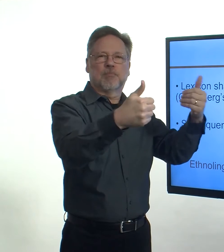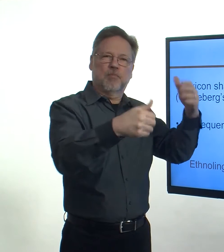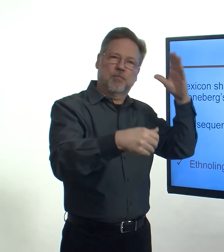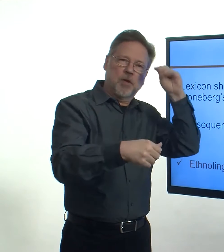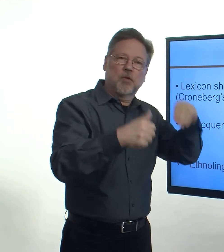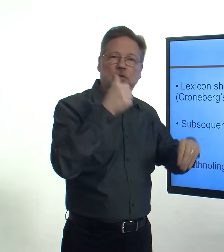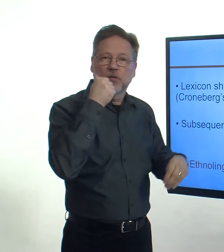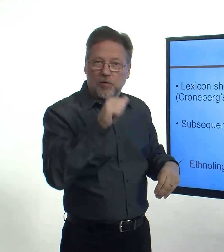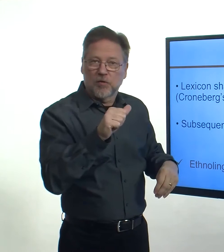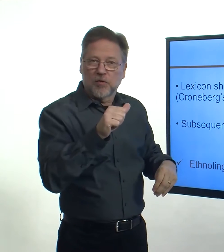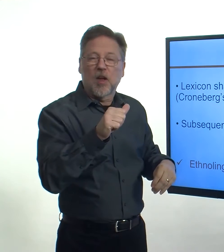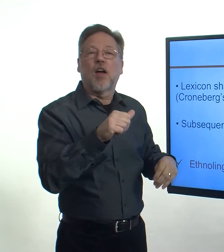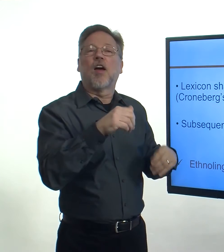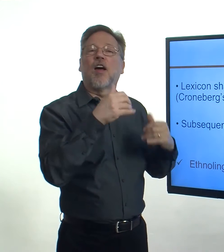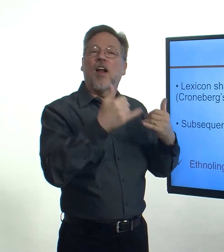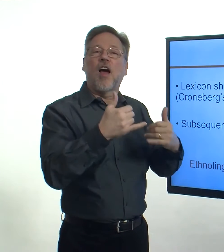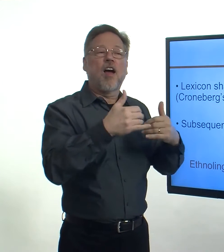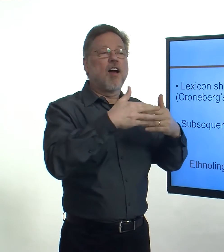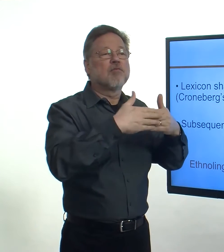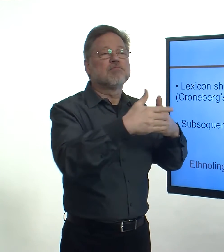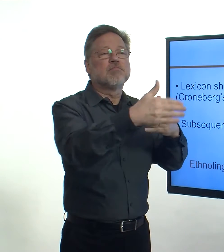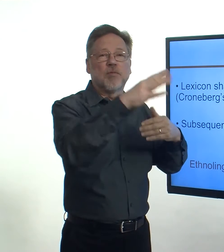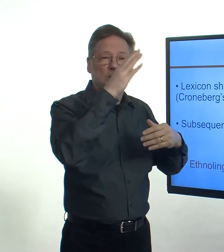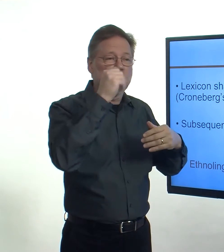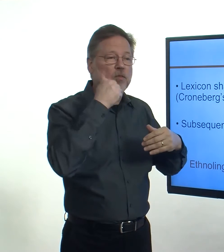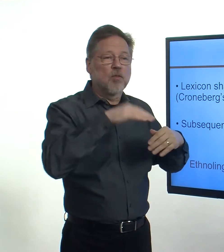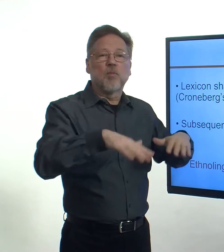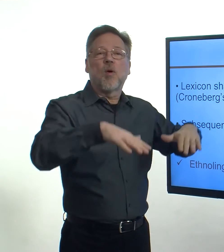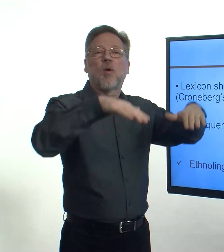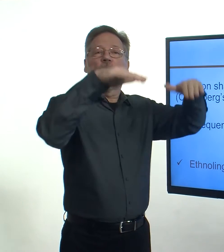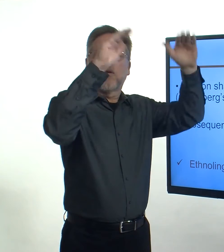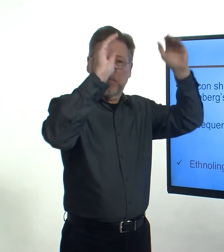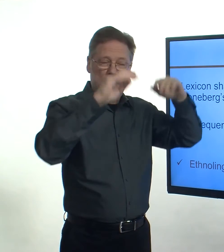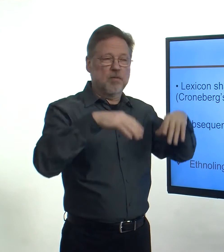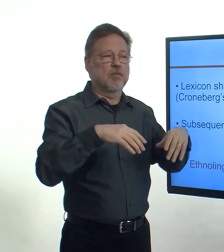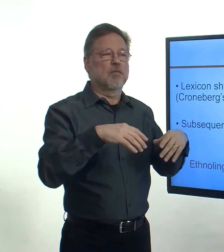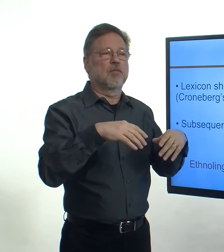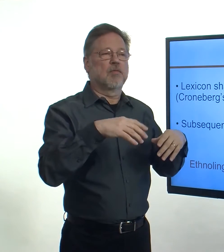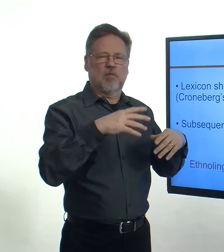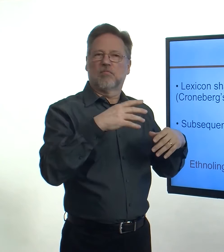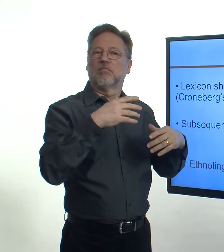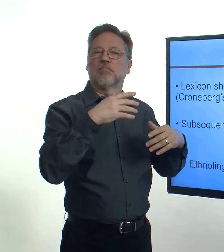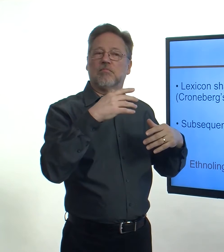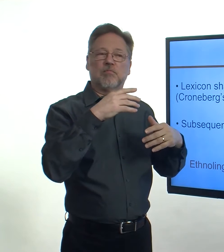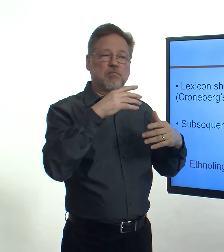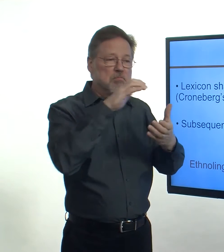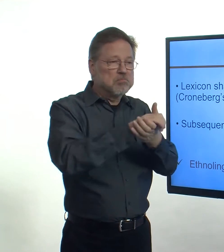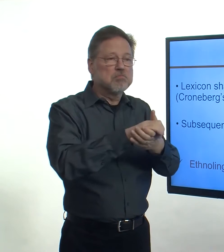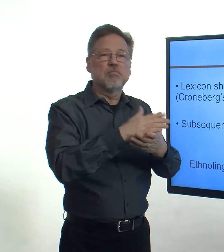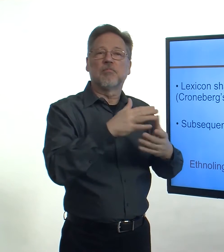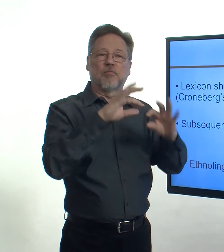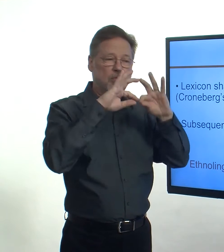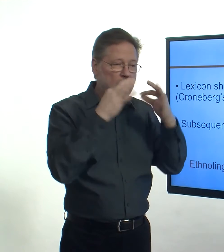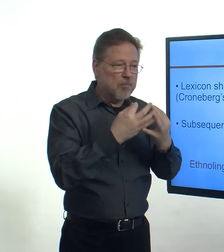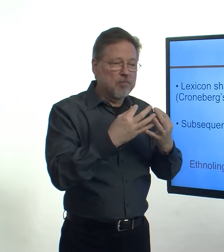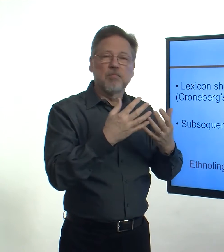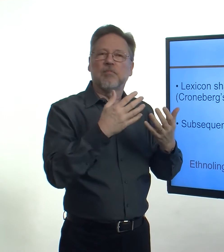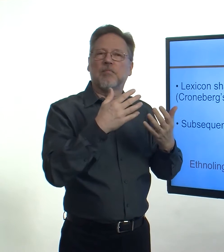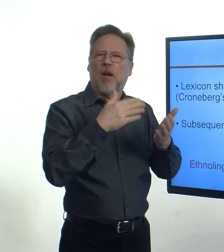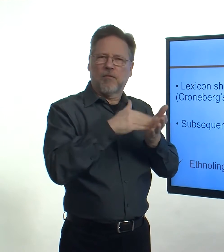educated separately. Now, as these children grow older, eventually getting married and starting families, often